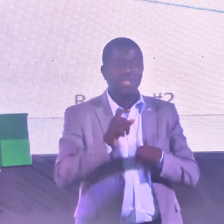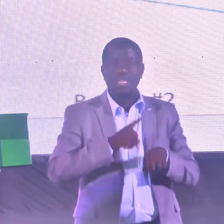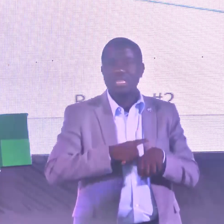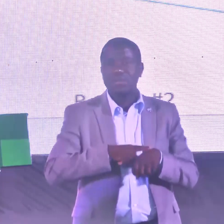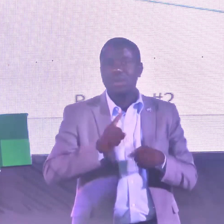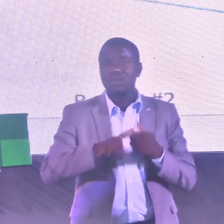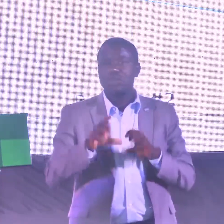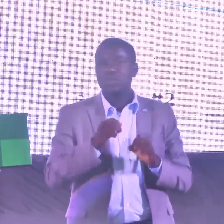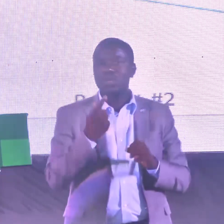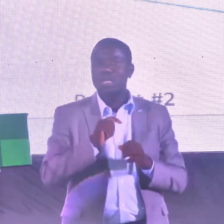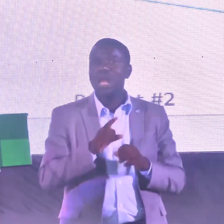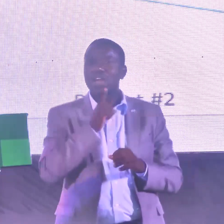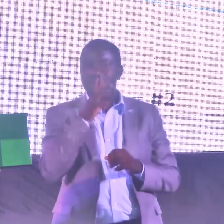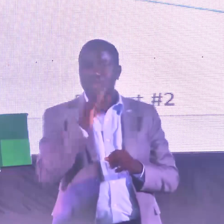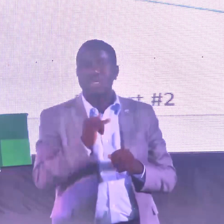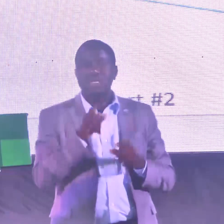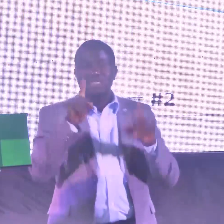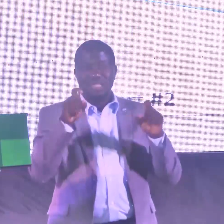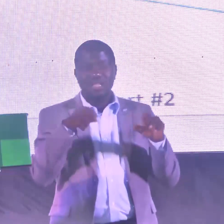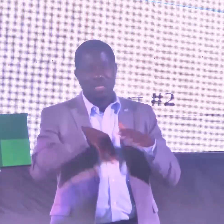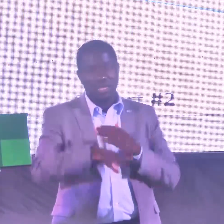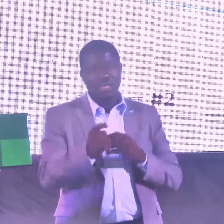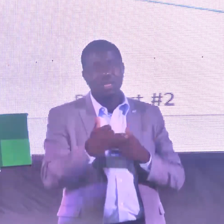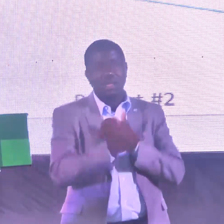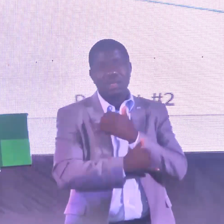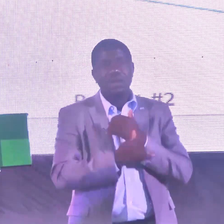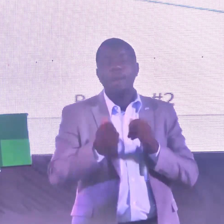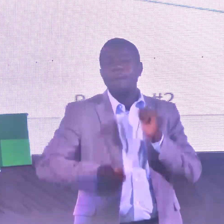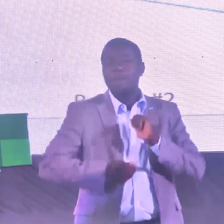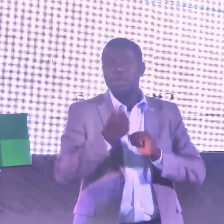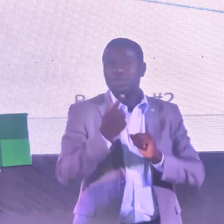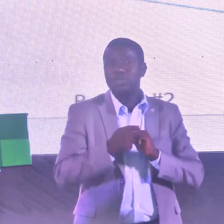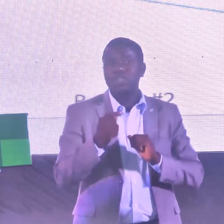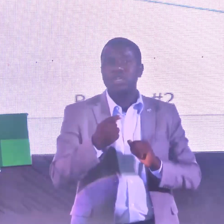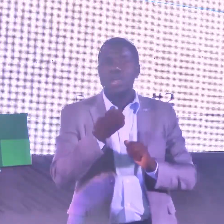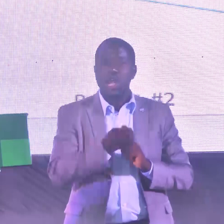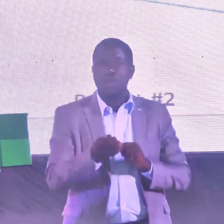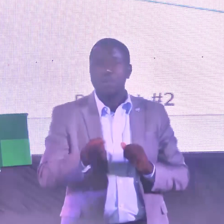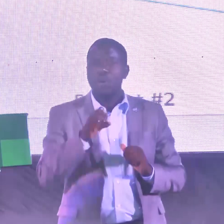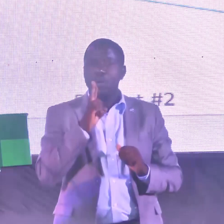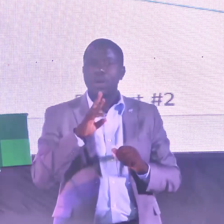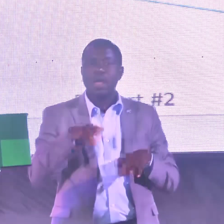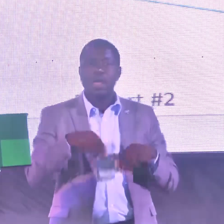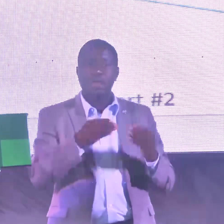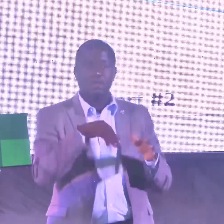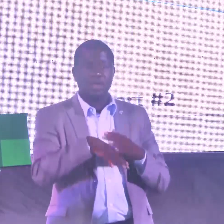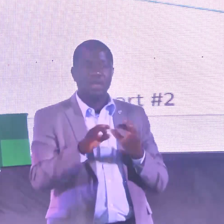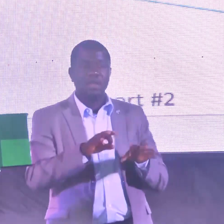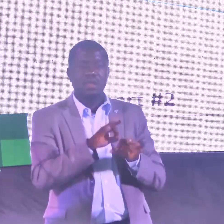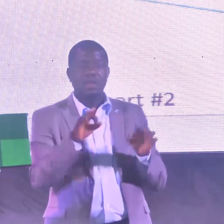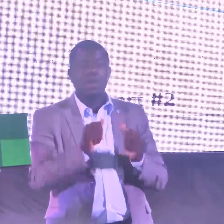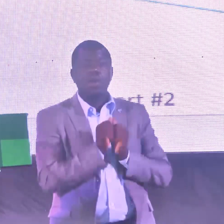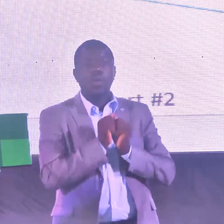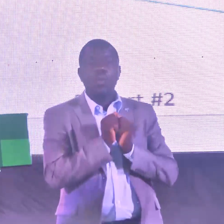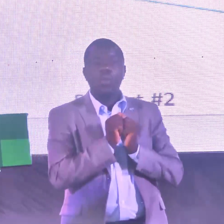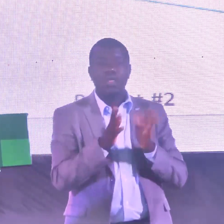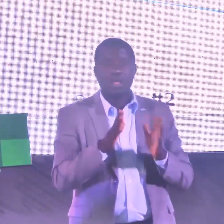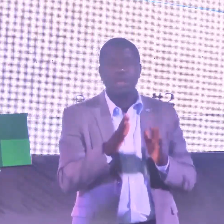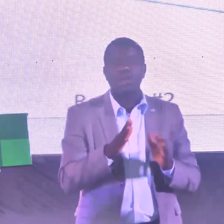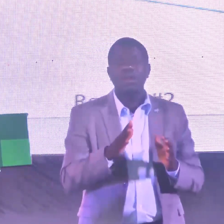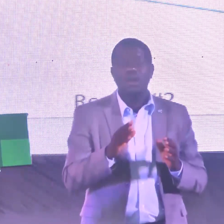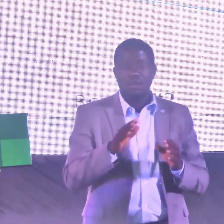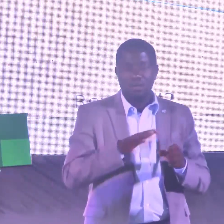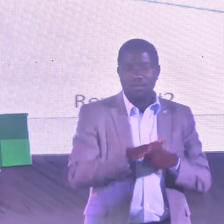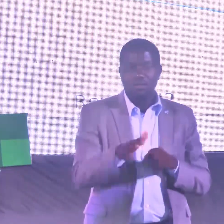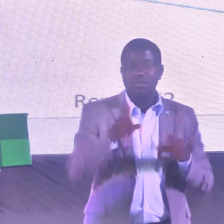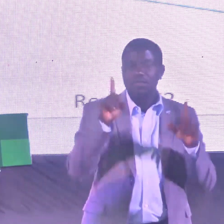the actual testing in country. Most of these equipment were actually deployed to the field without, full testing.